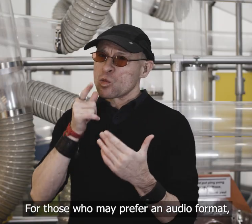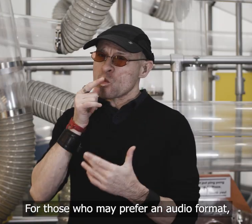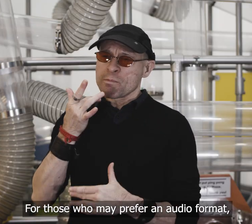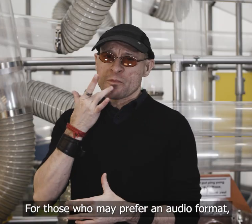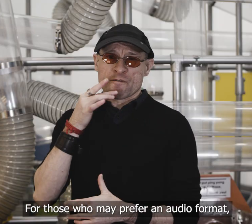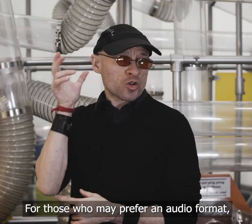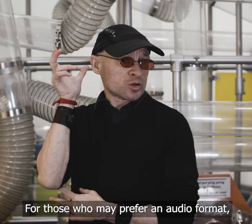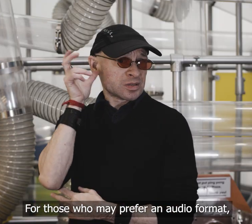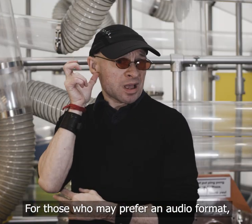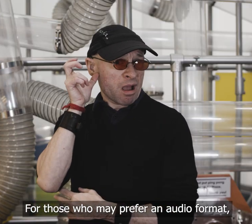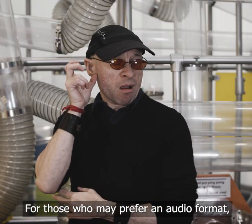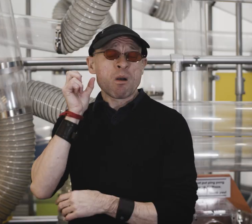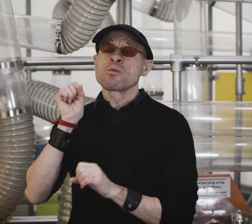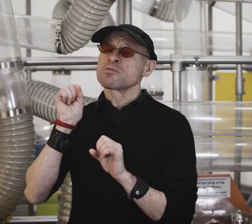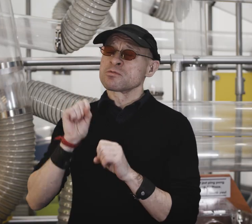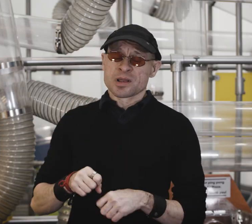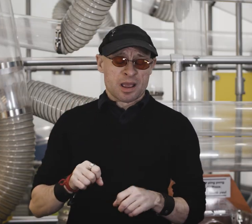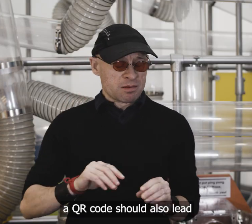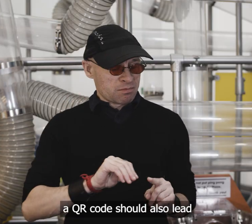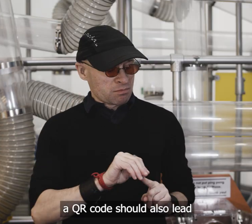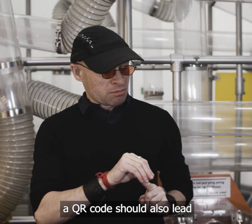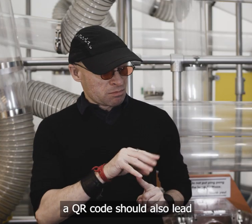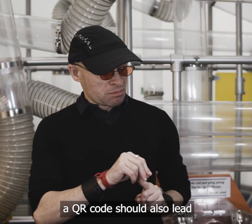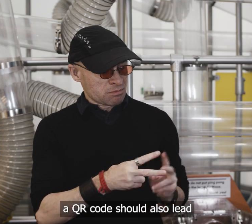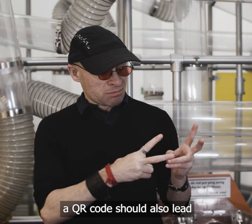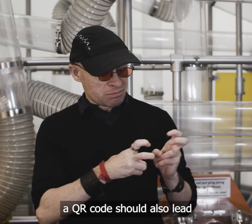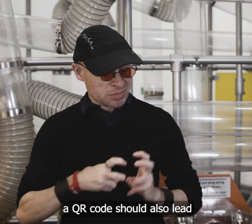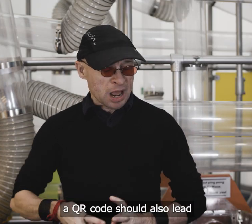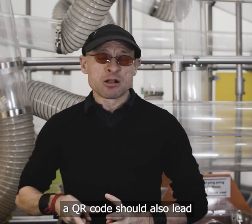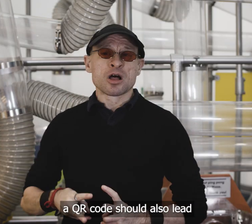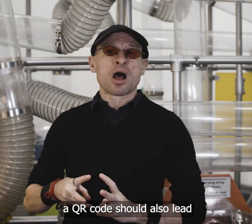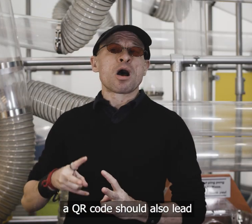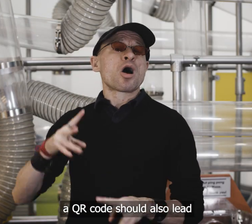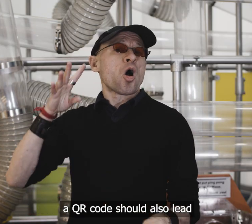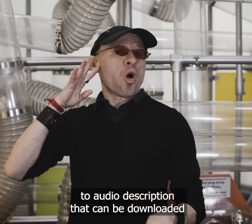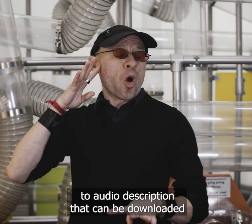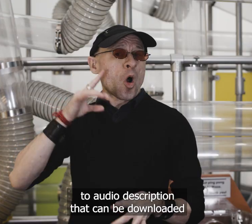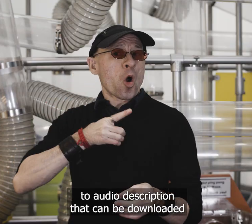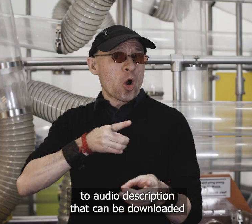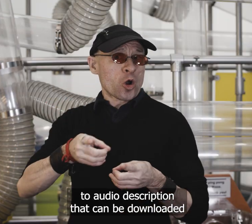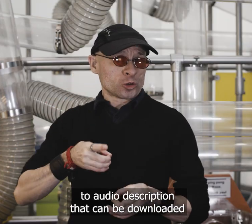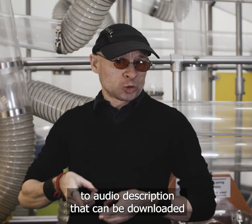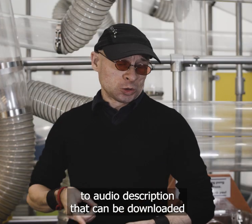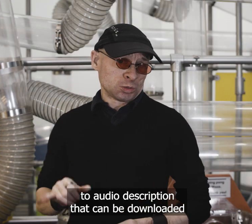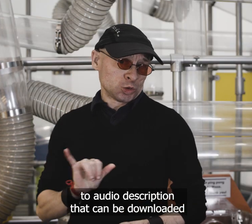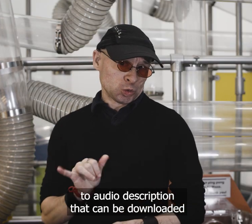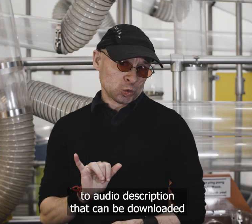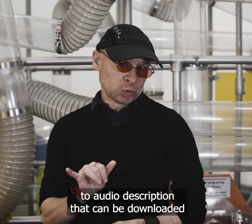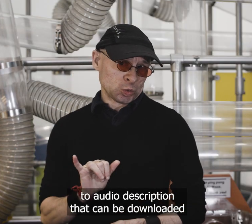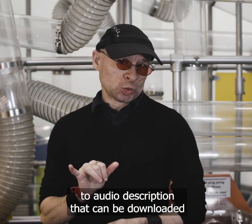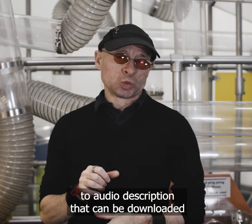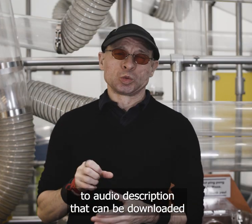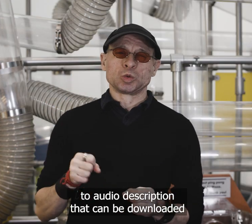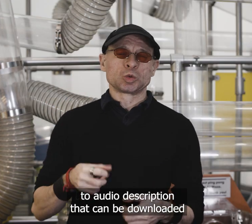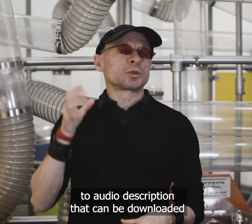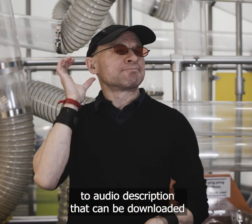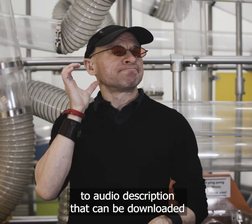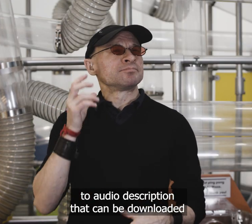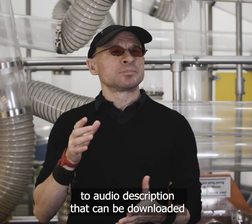an audio format, a QR code should also lead to audio description that can be